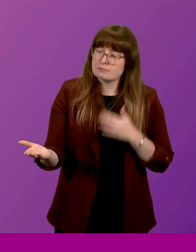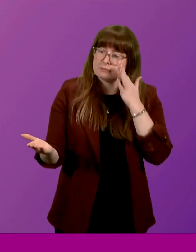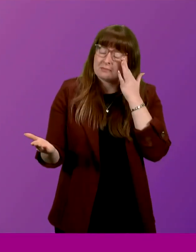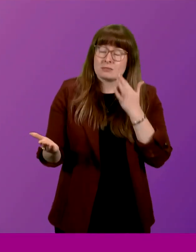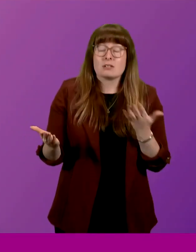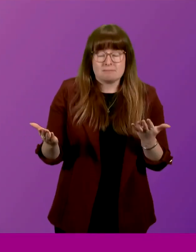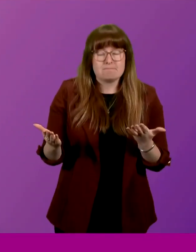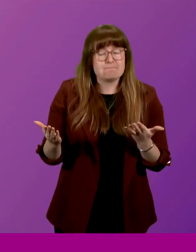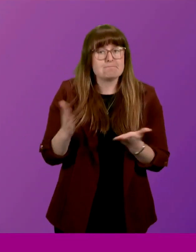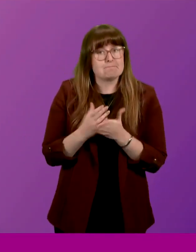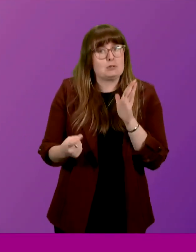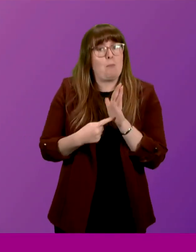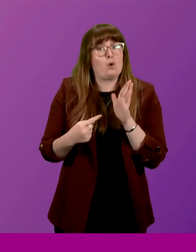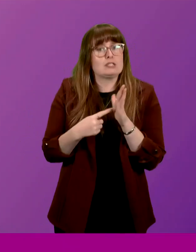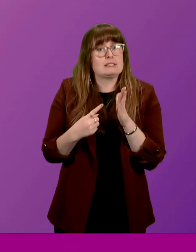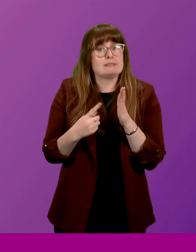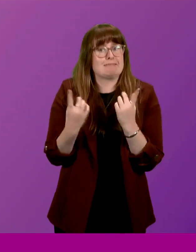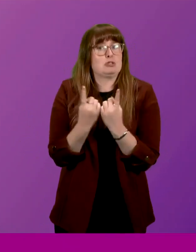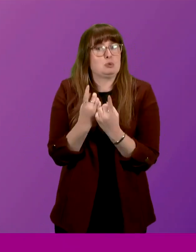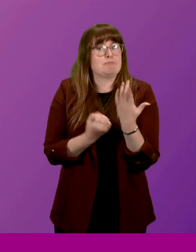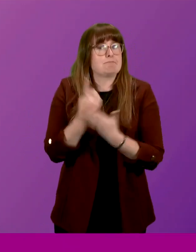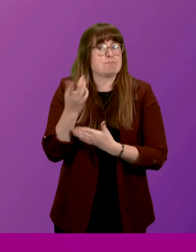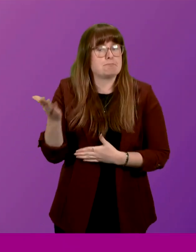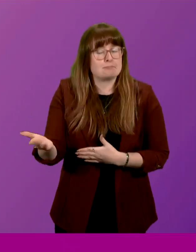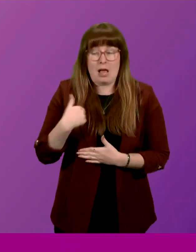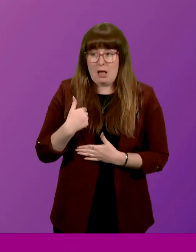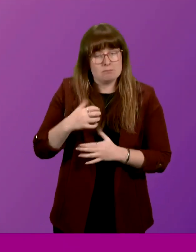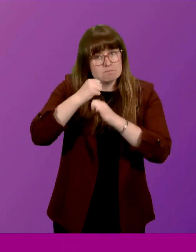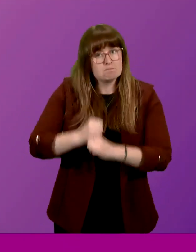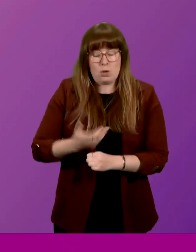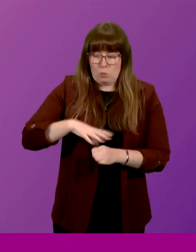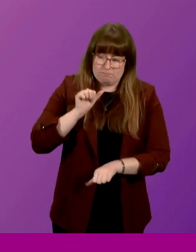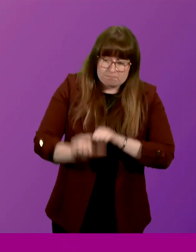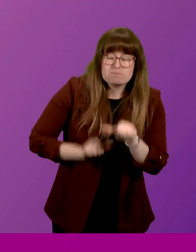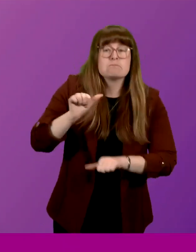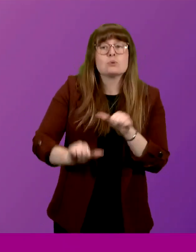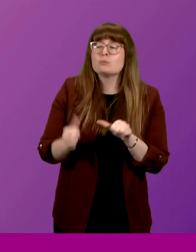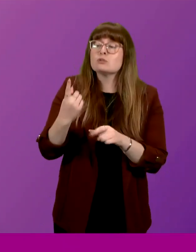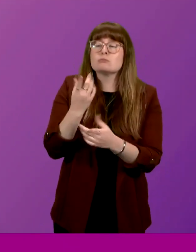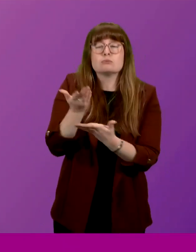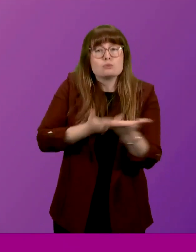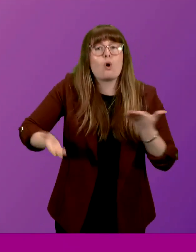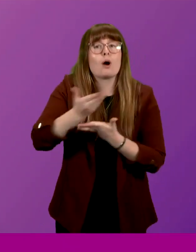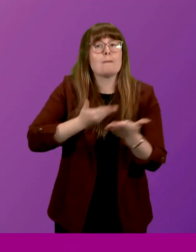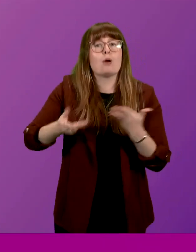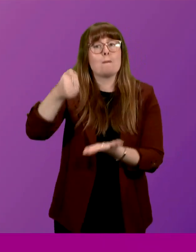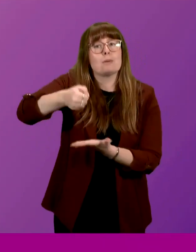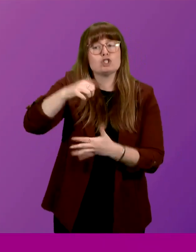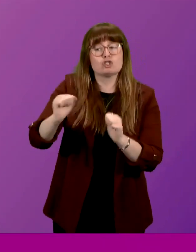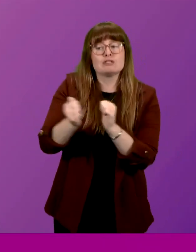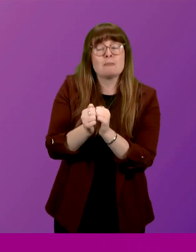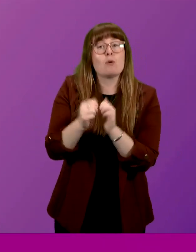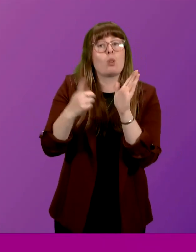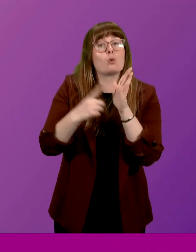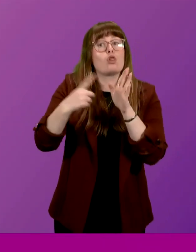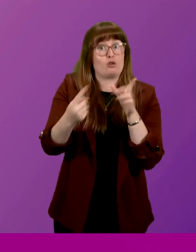is an important issue, and I'm determined to make progress on it. When we negotiated our budget agreement with local authorities last